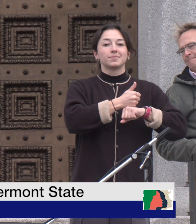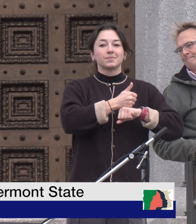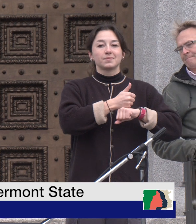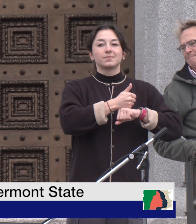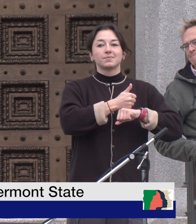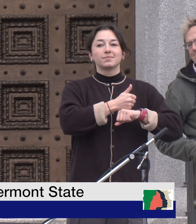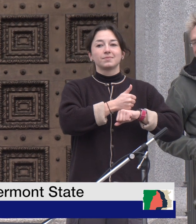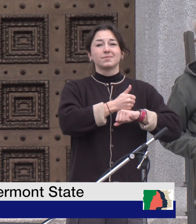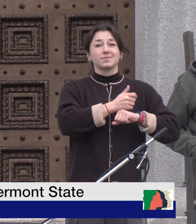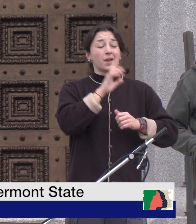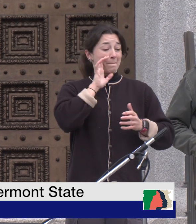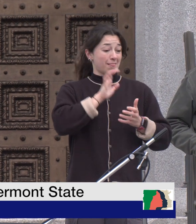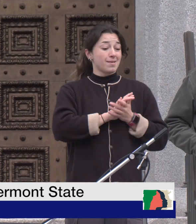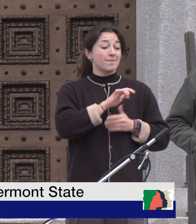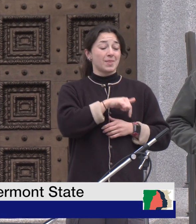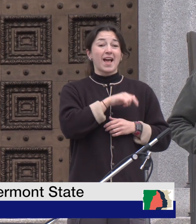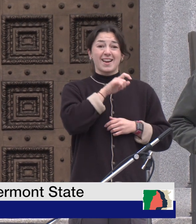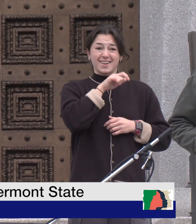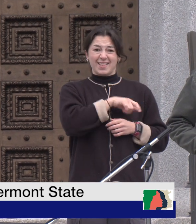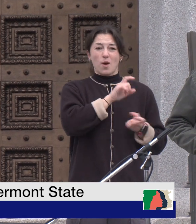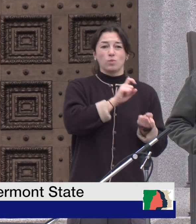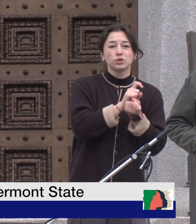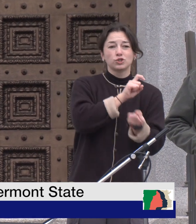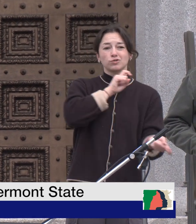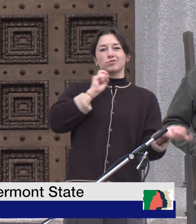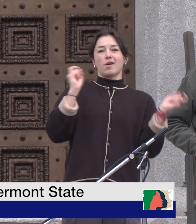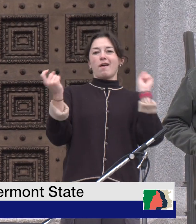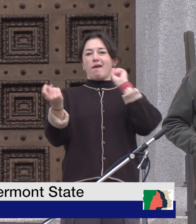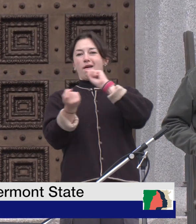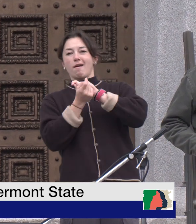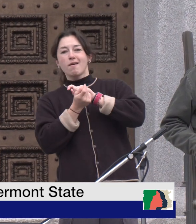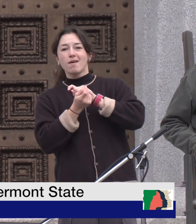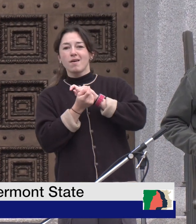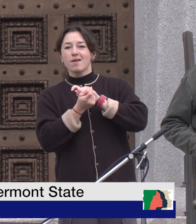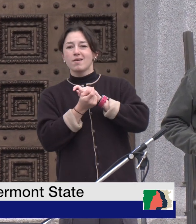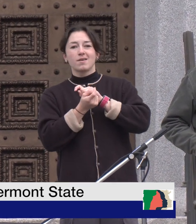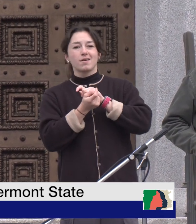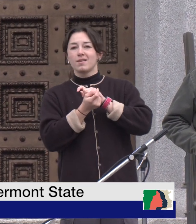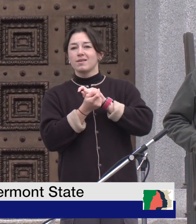he will change our lives completely. And